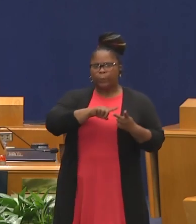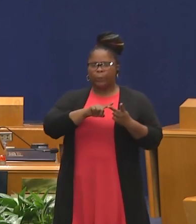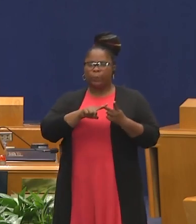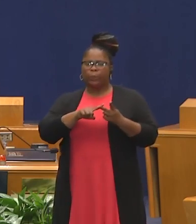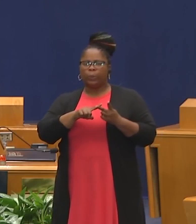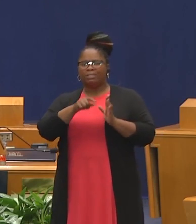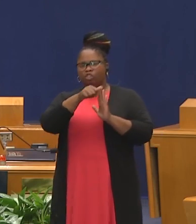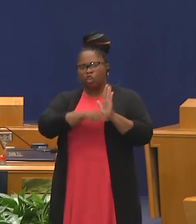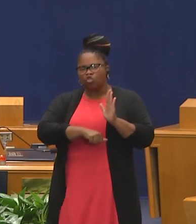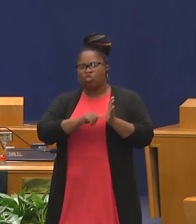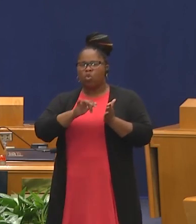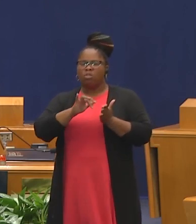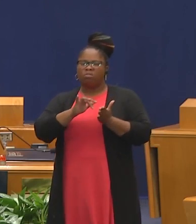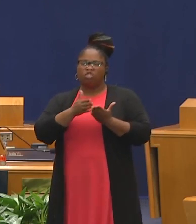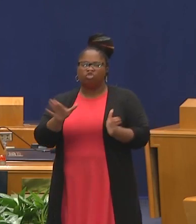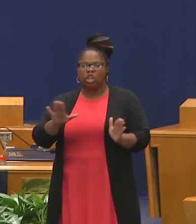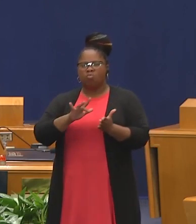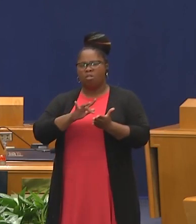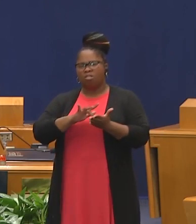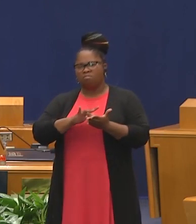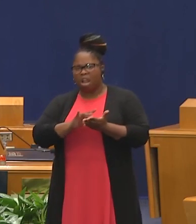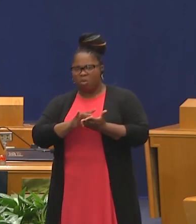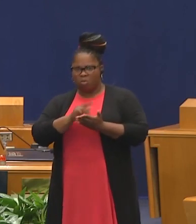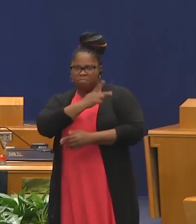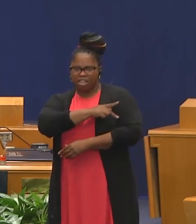patients. And their efforts are